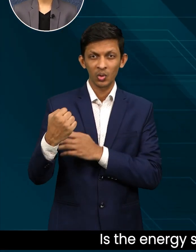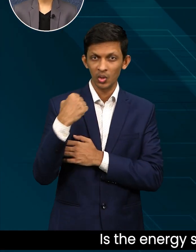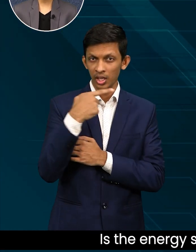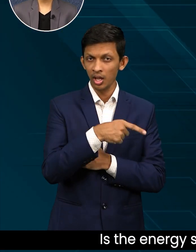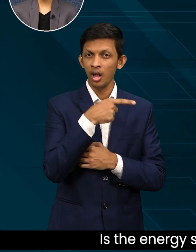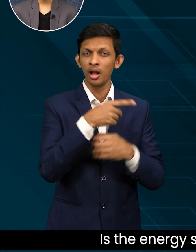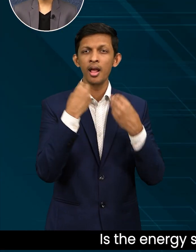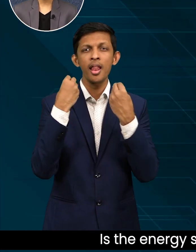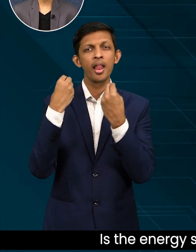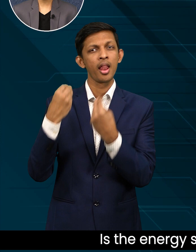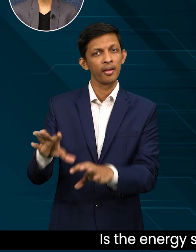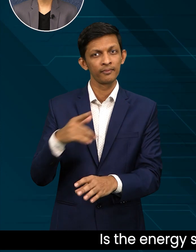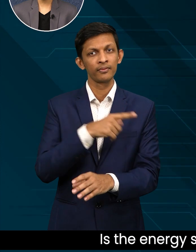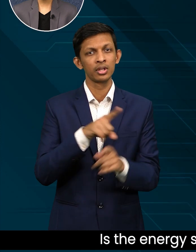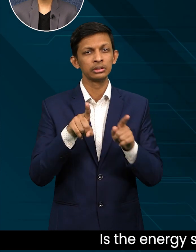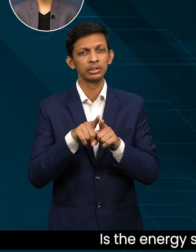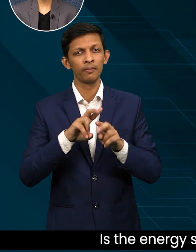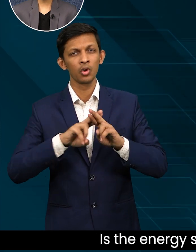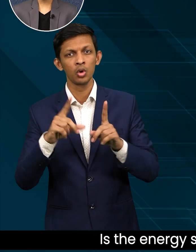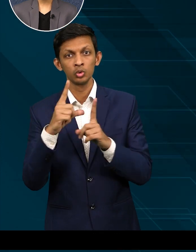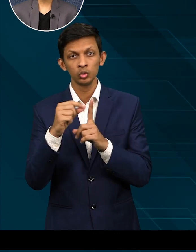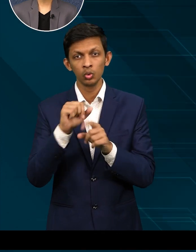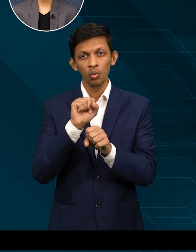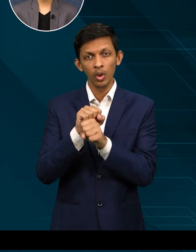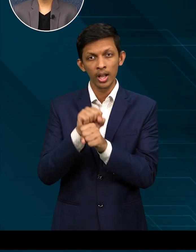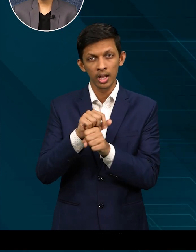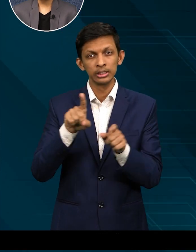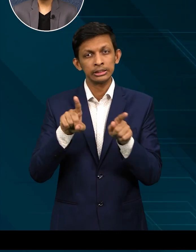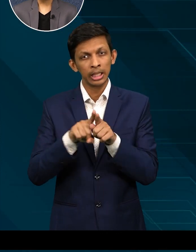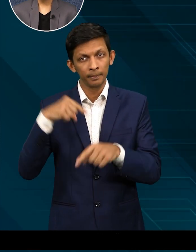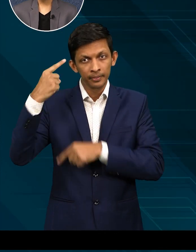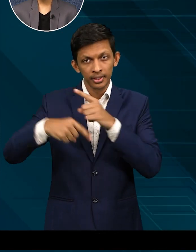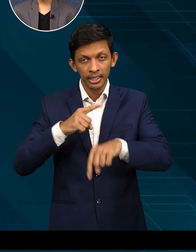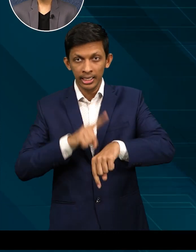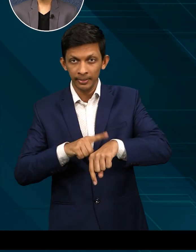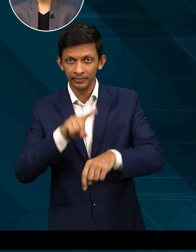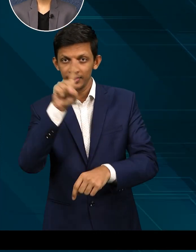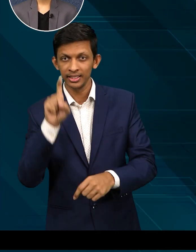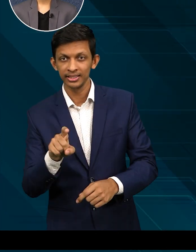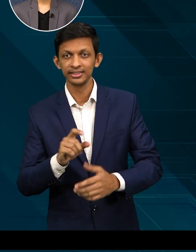Is the energy spent by the force while doing a work the same every time?